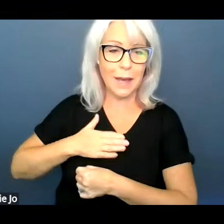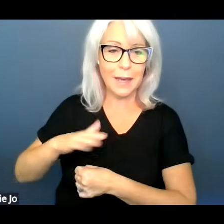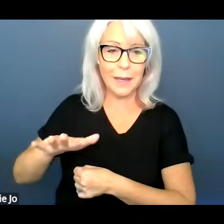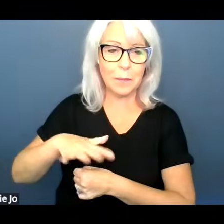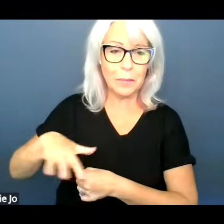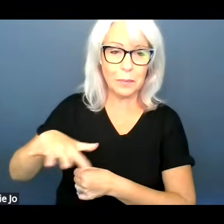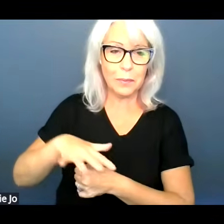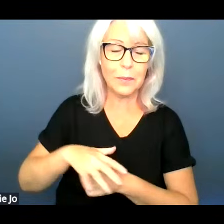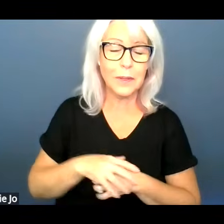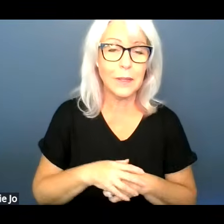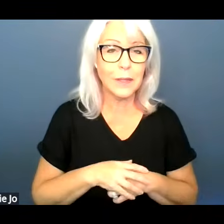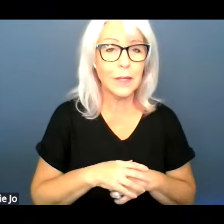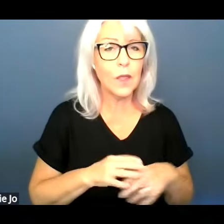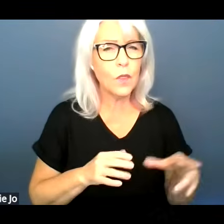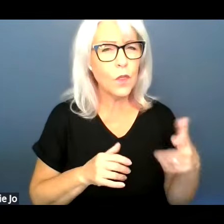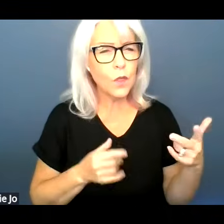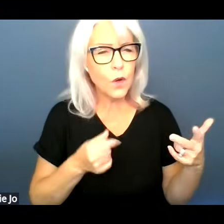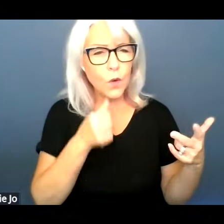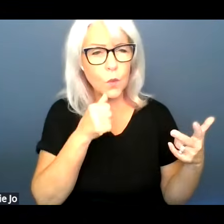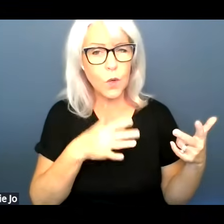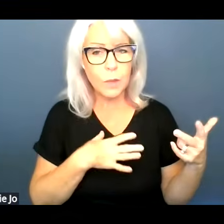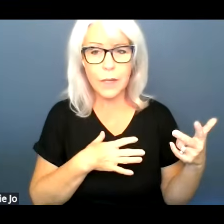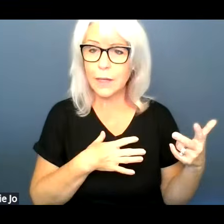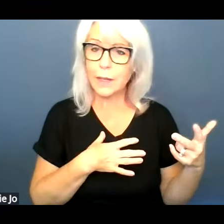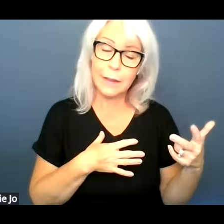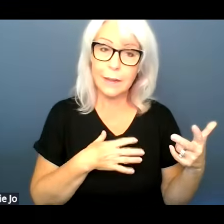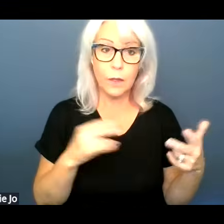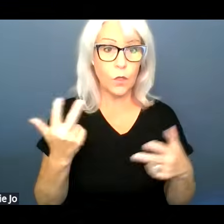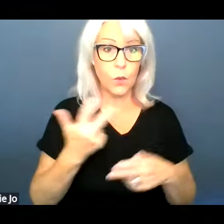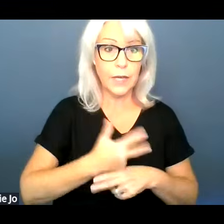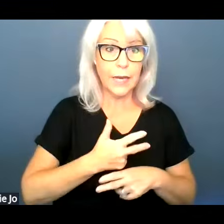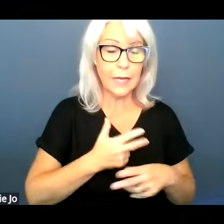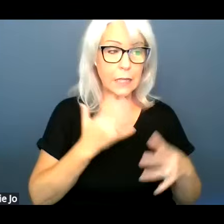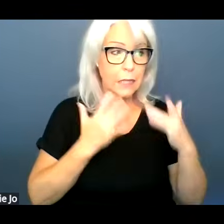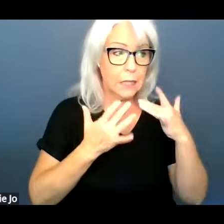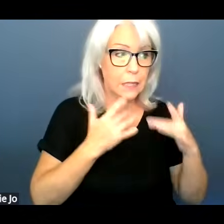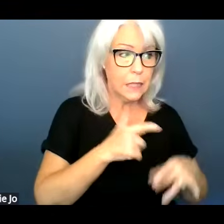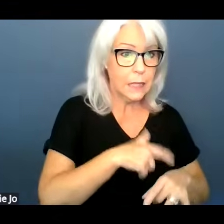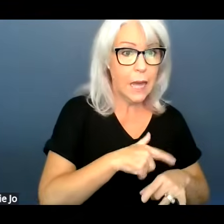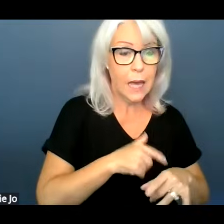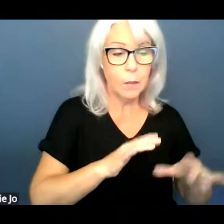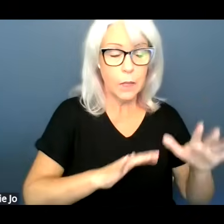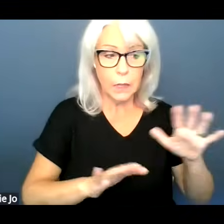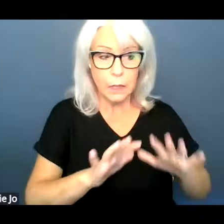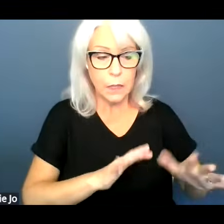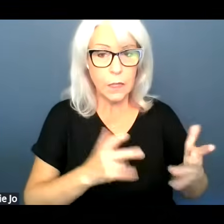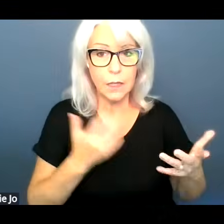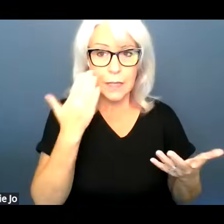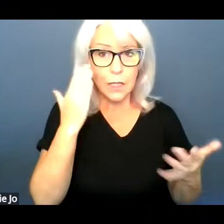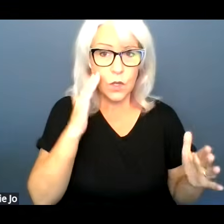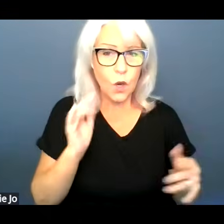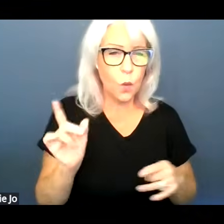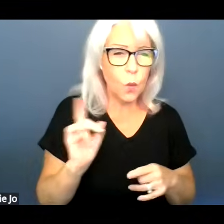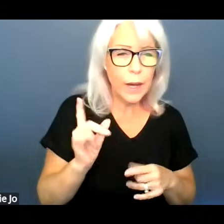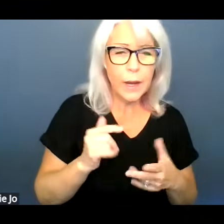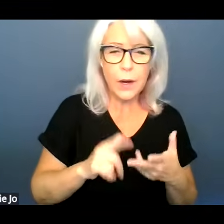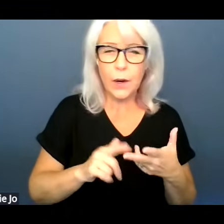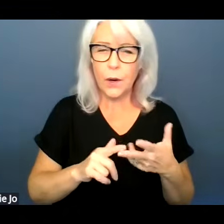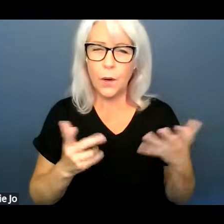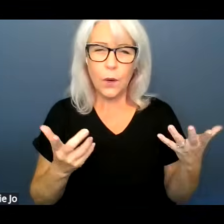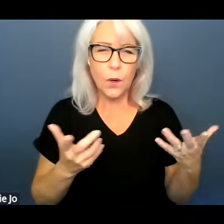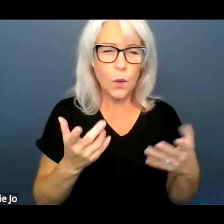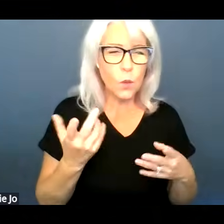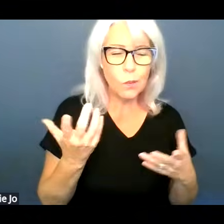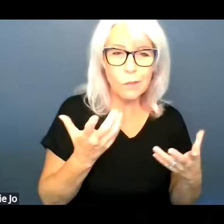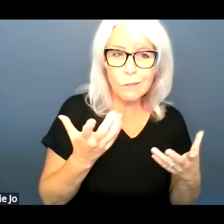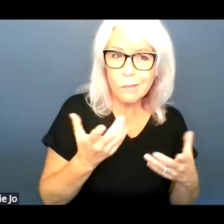just couldn't, in the 3 days that we had, kind of figure out where I was and who she was and when she signed.